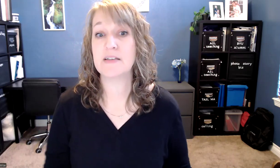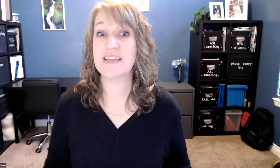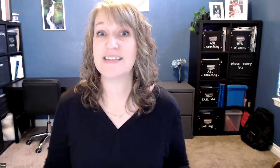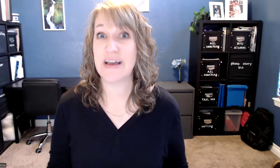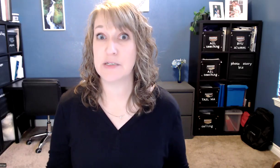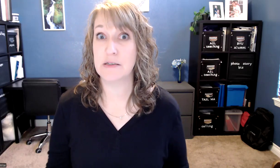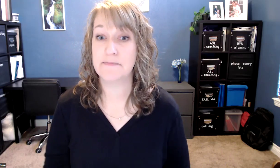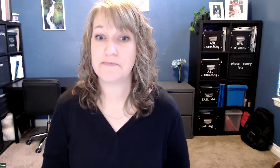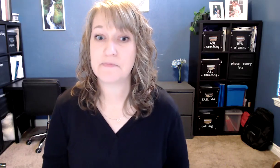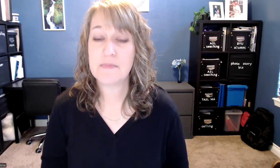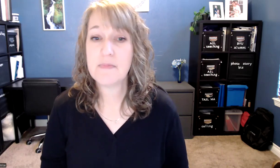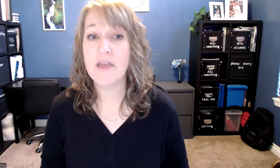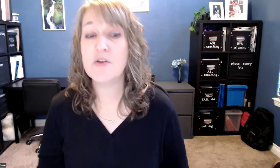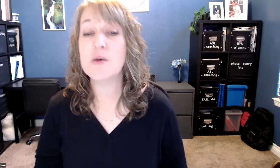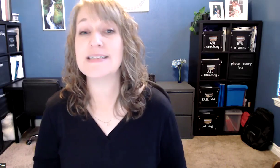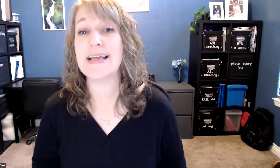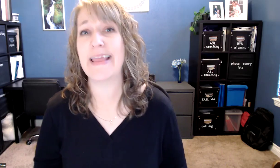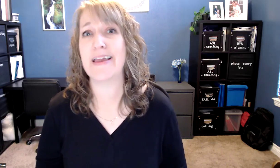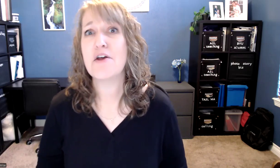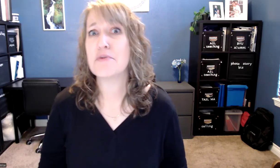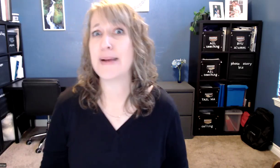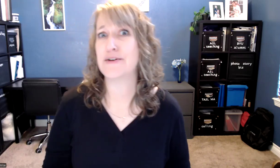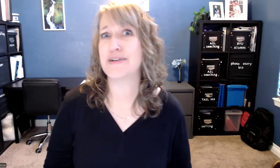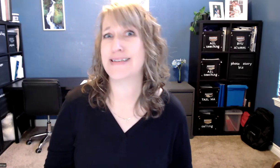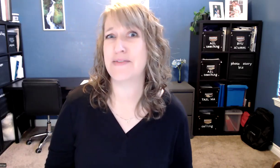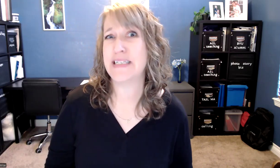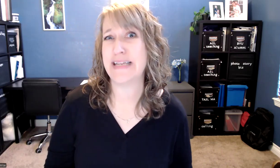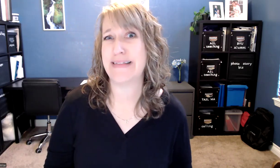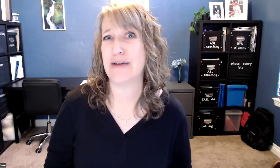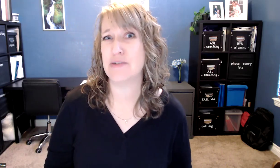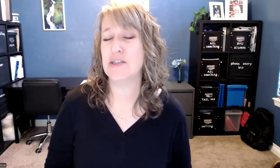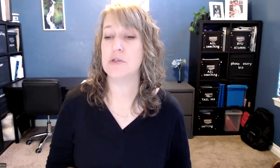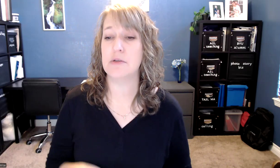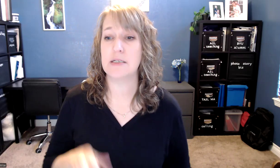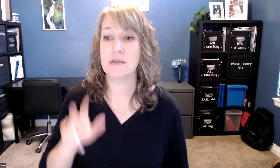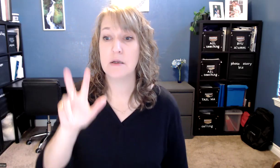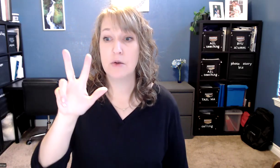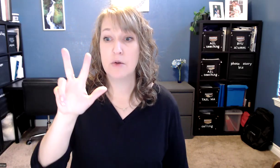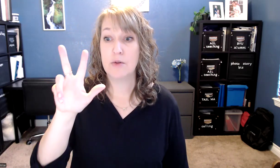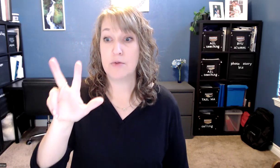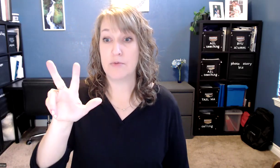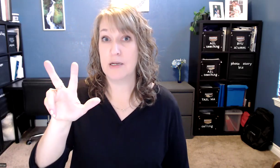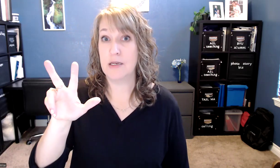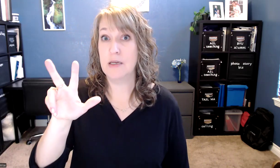that's 1,000. If you want to sign like 317,000, you would do this.